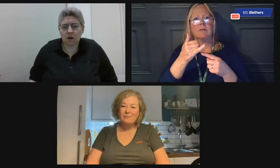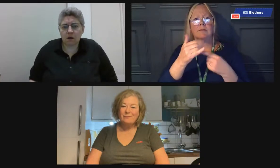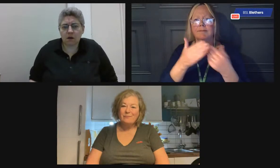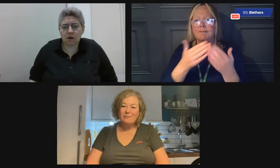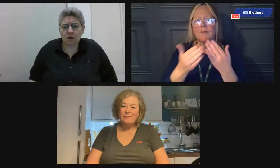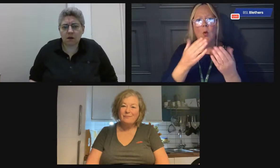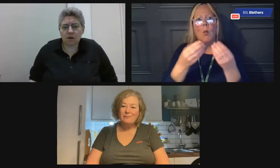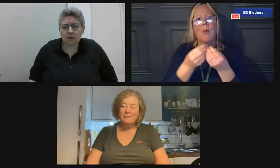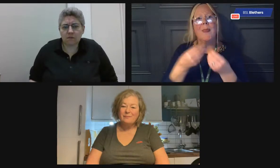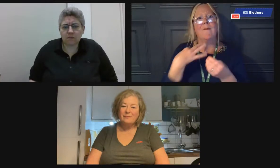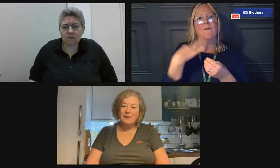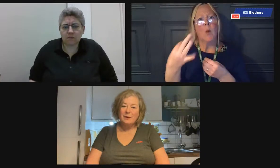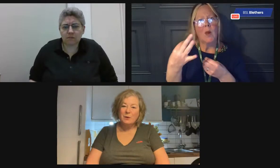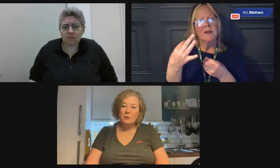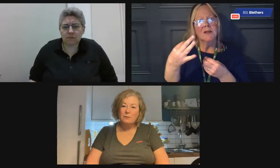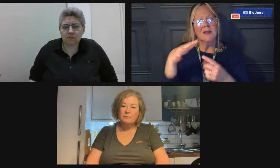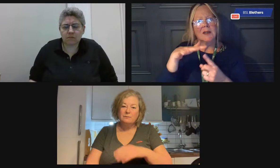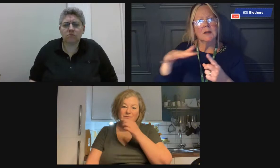um, and